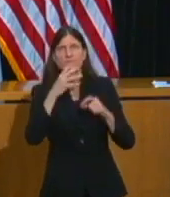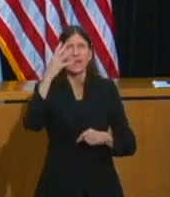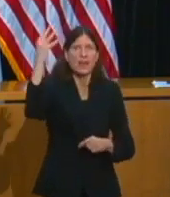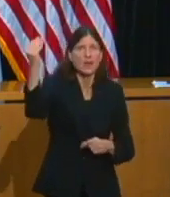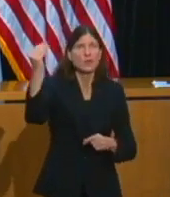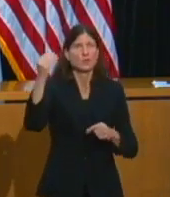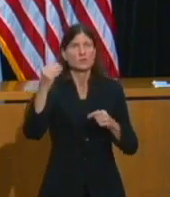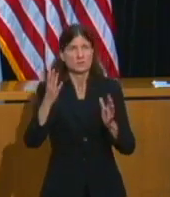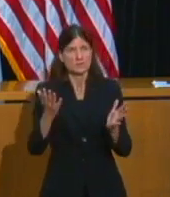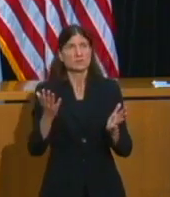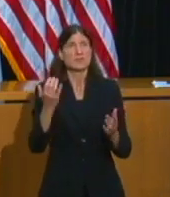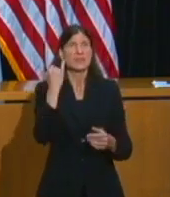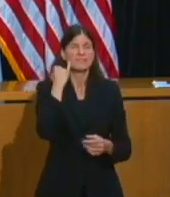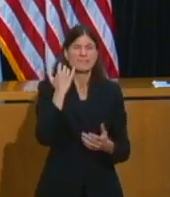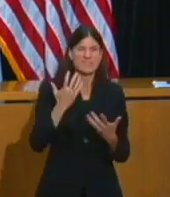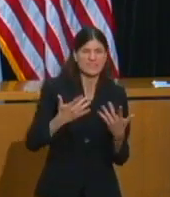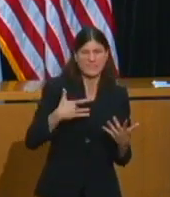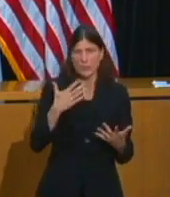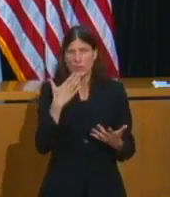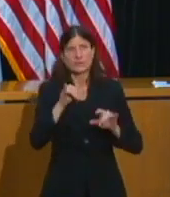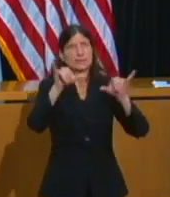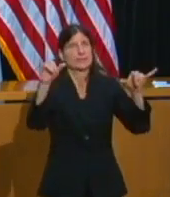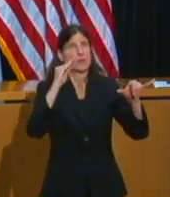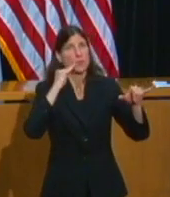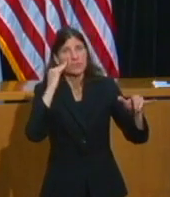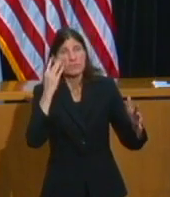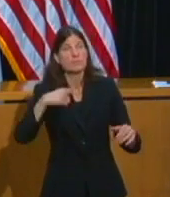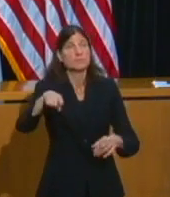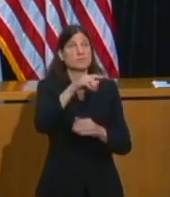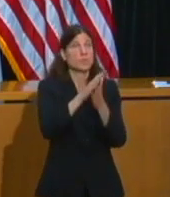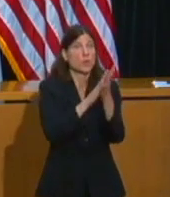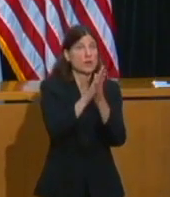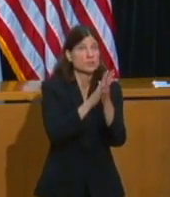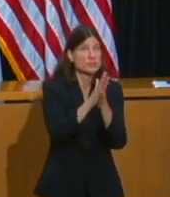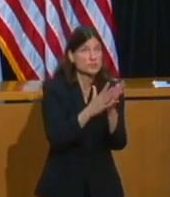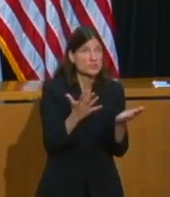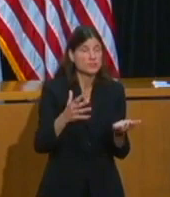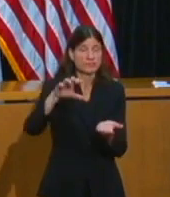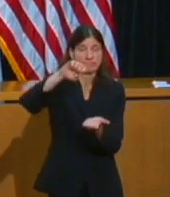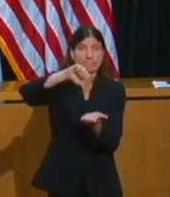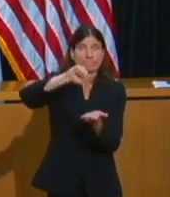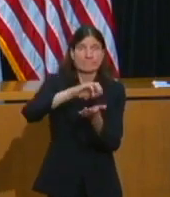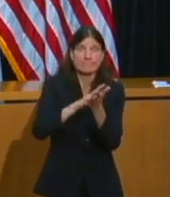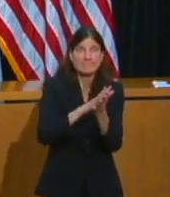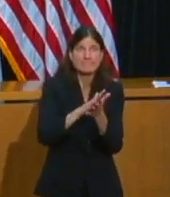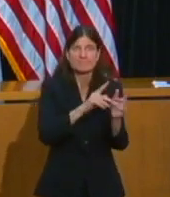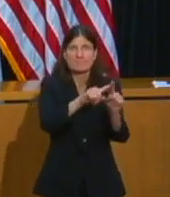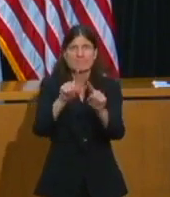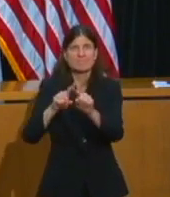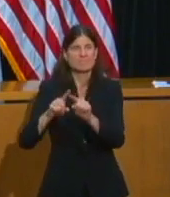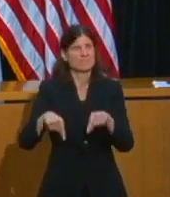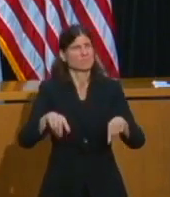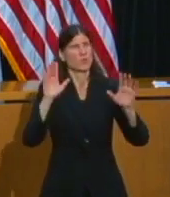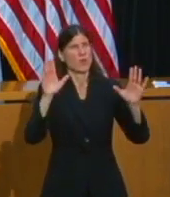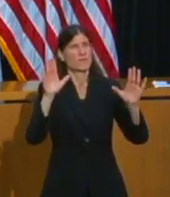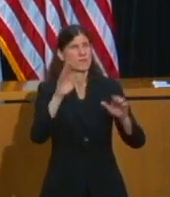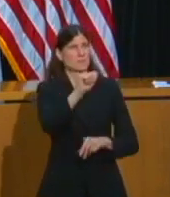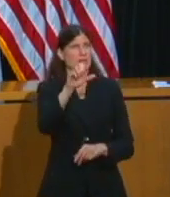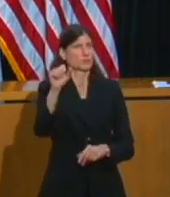maintaining distance, washing your hands, sanitizing, all that stuff has had a tremendously positive impact on the growth of